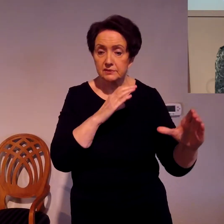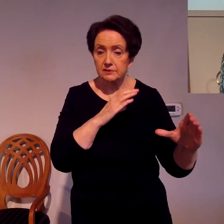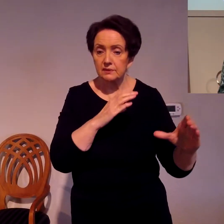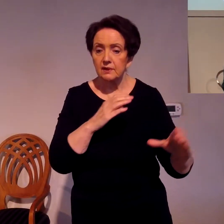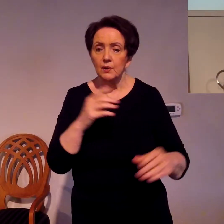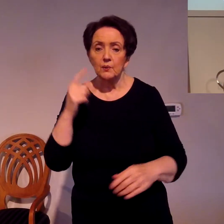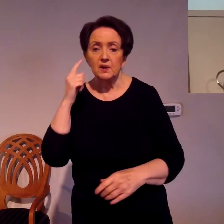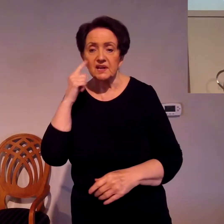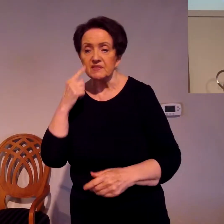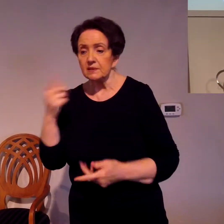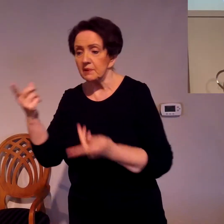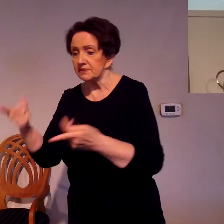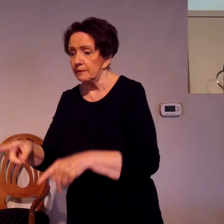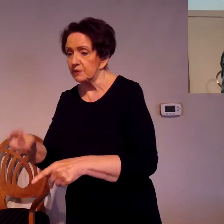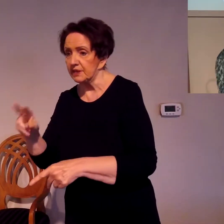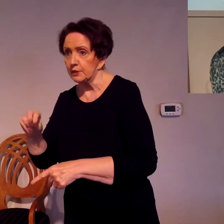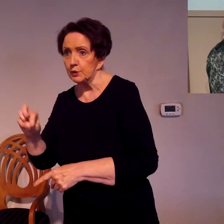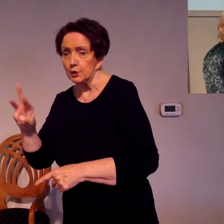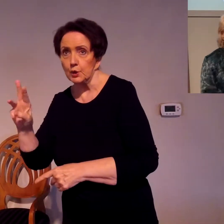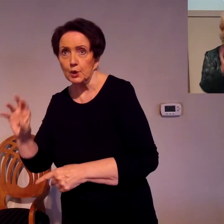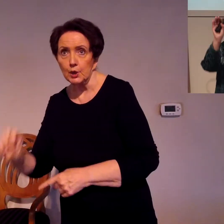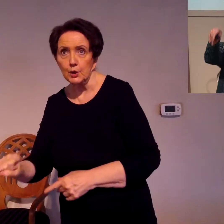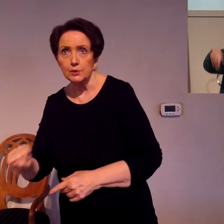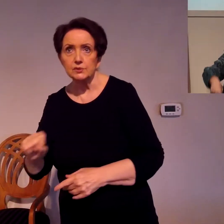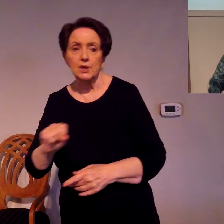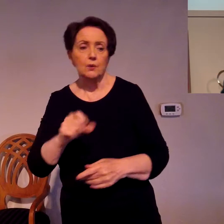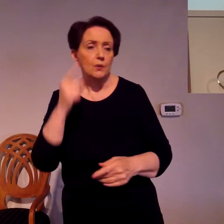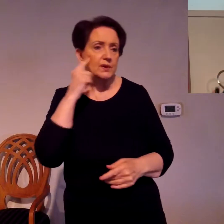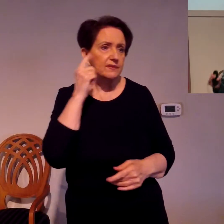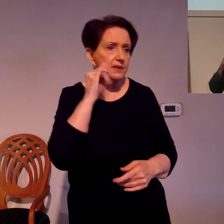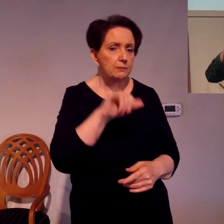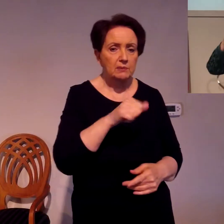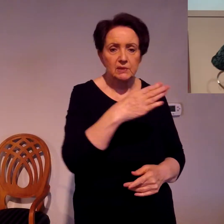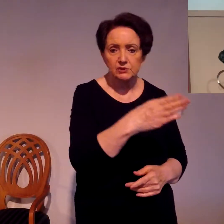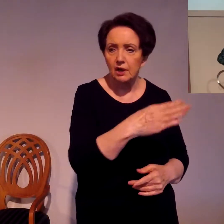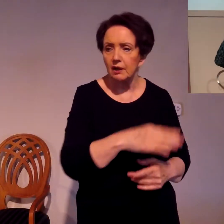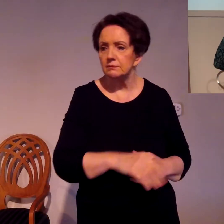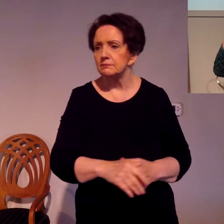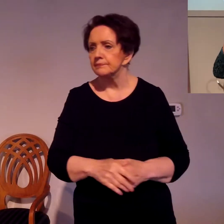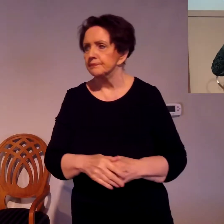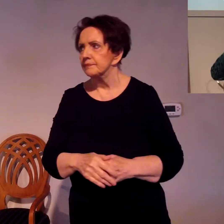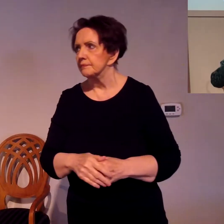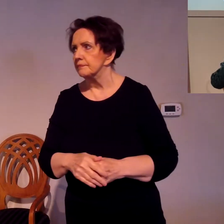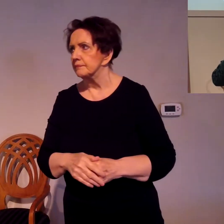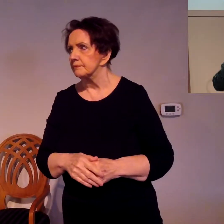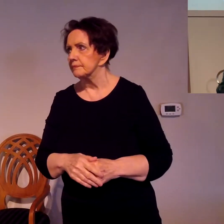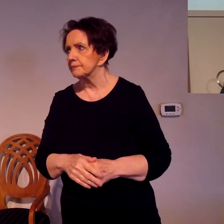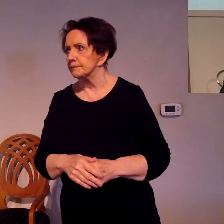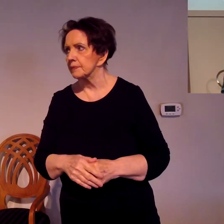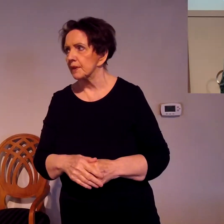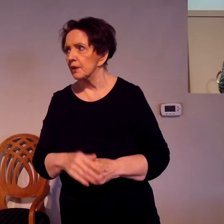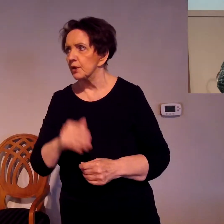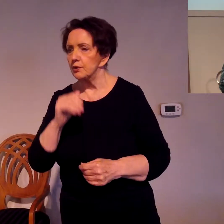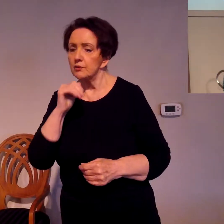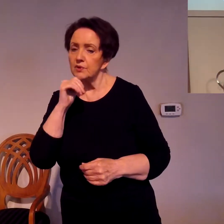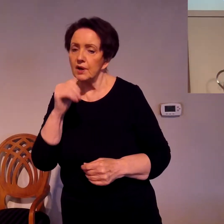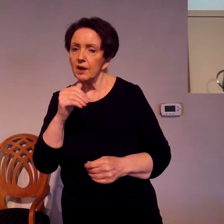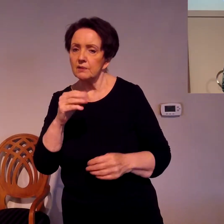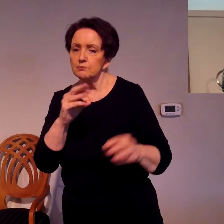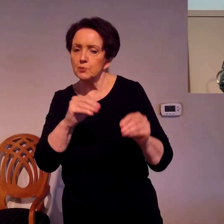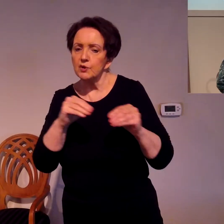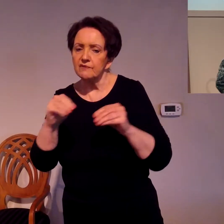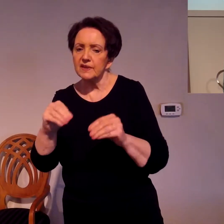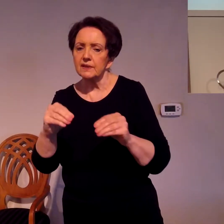in the news, and what I think about what those people are doing, what I think about my job and my boss, and blah, blah, do you see, we're not moving into that more